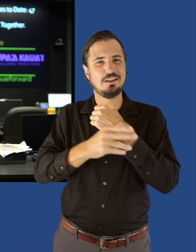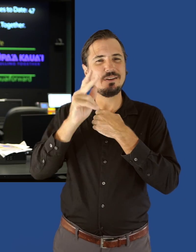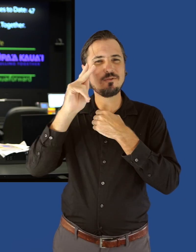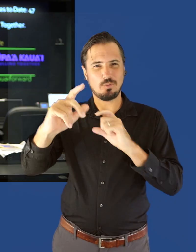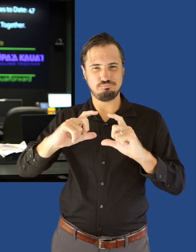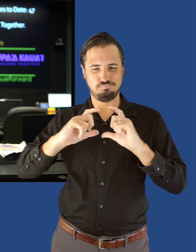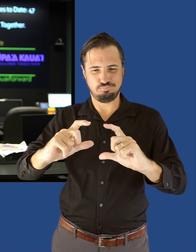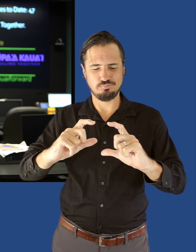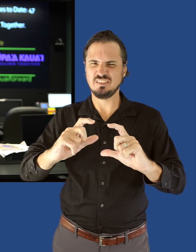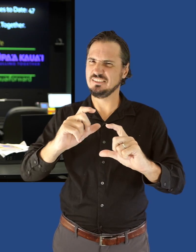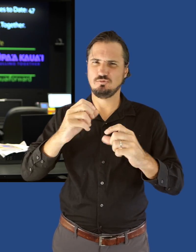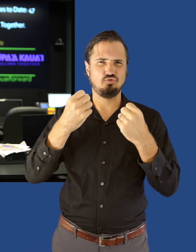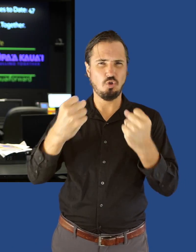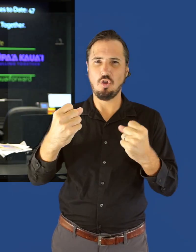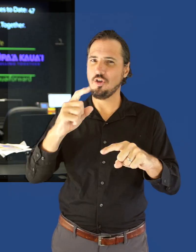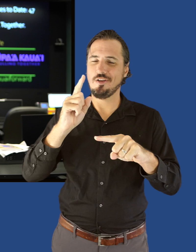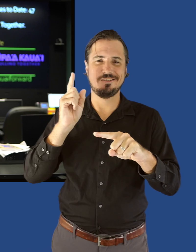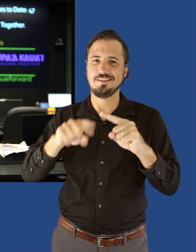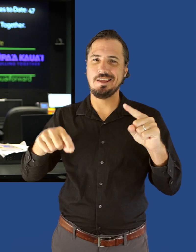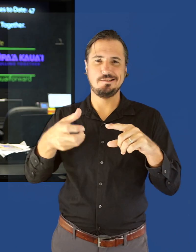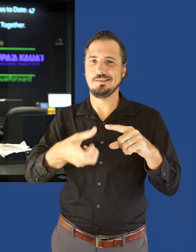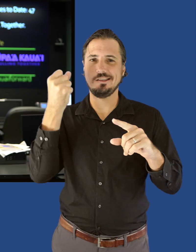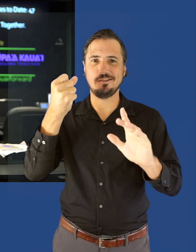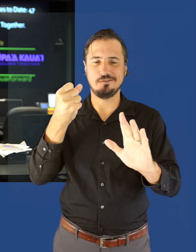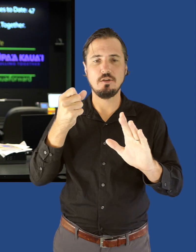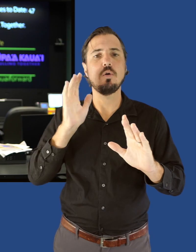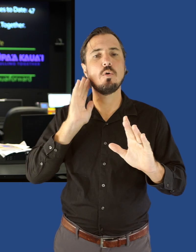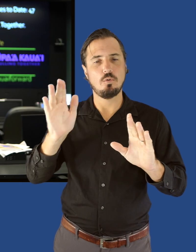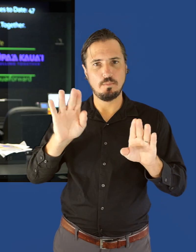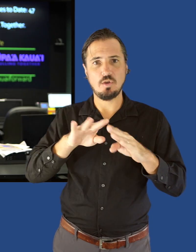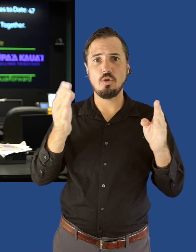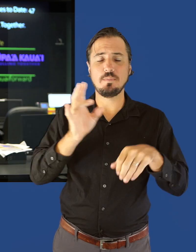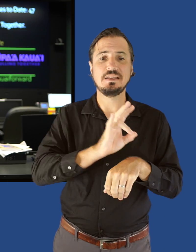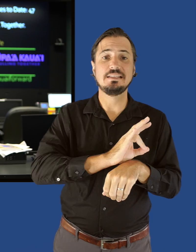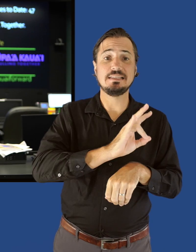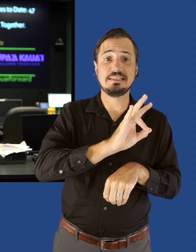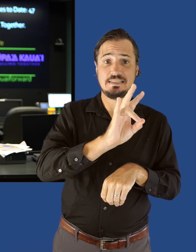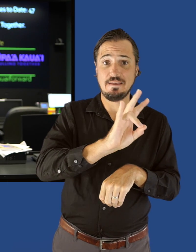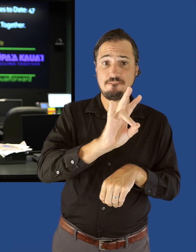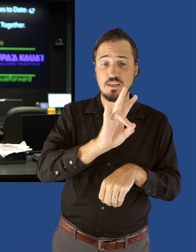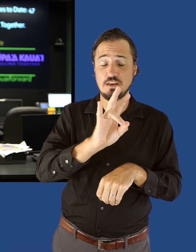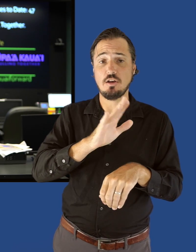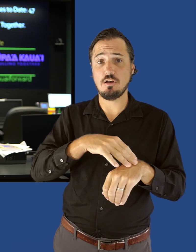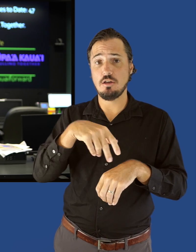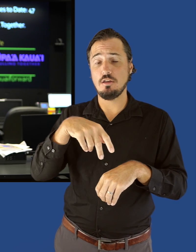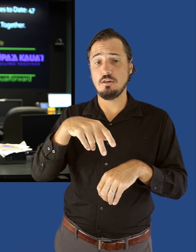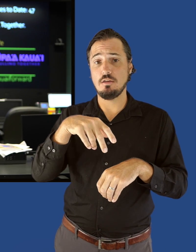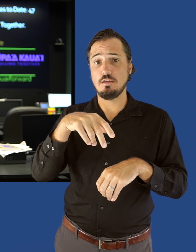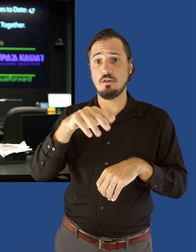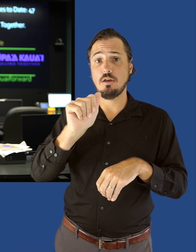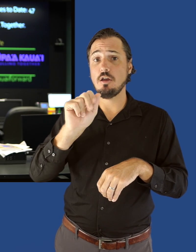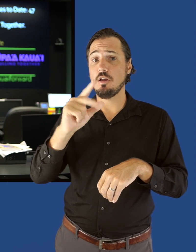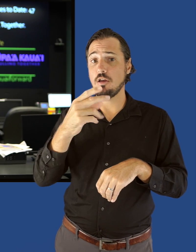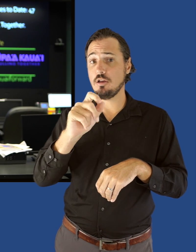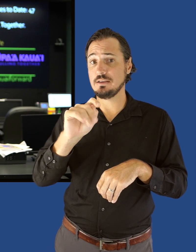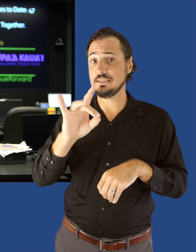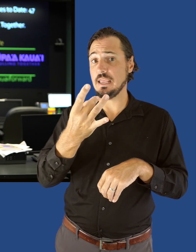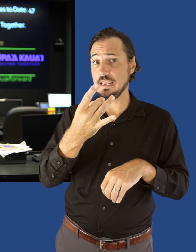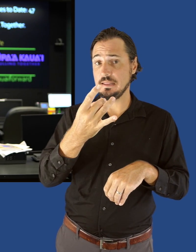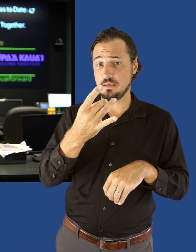are accessible 24 hours a day and will be open until 7 p.m. on primary election day, August